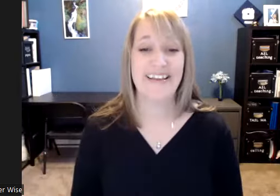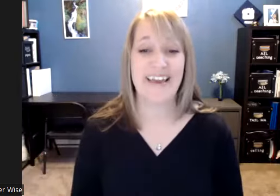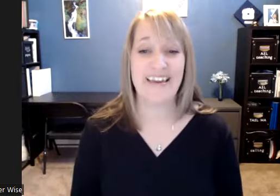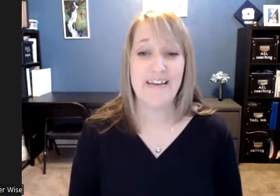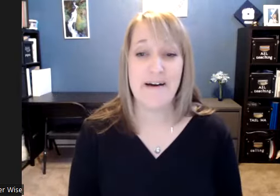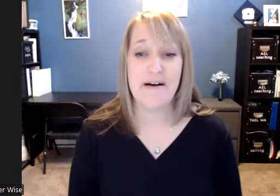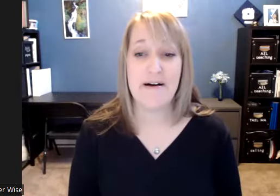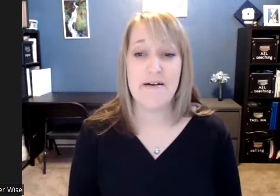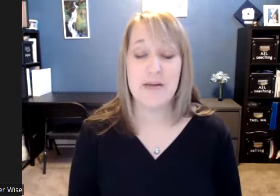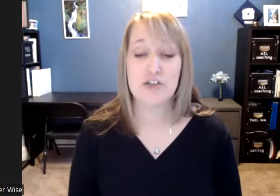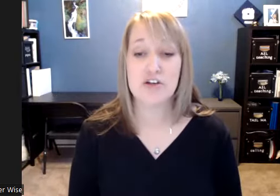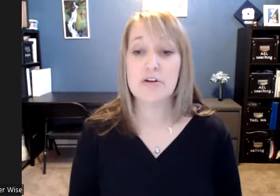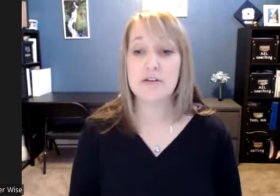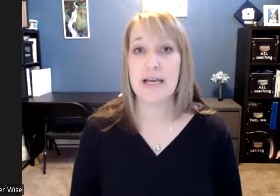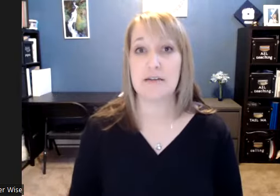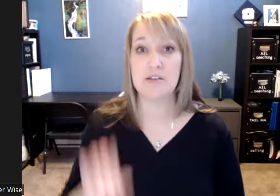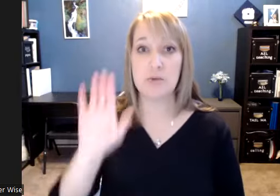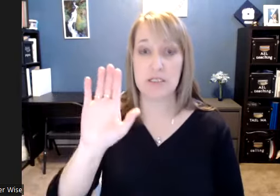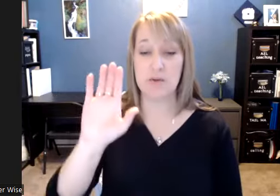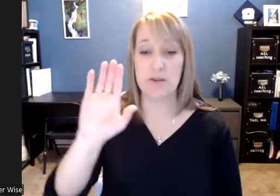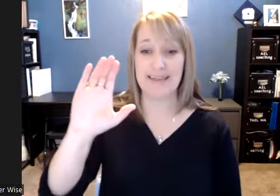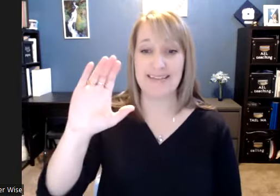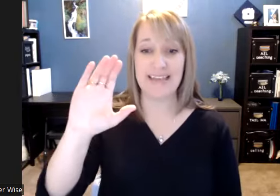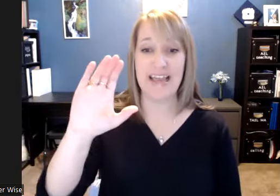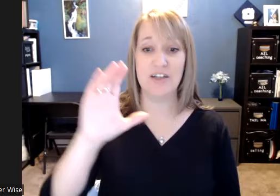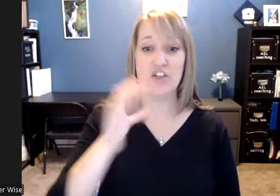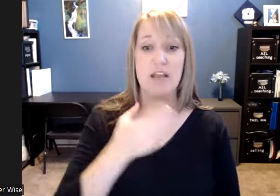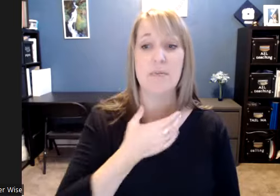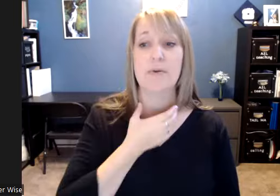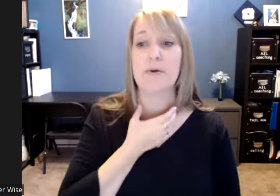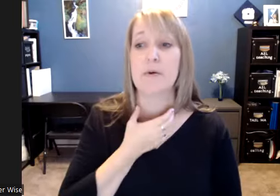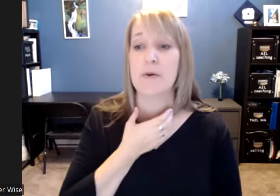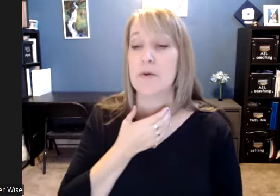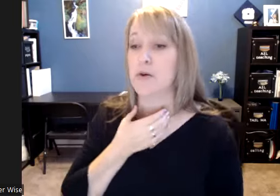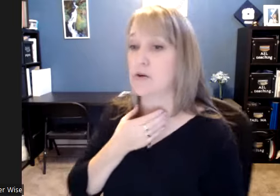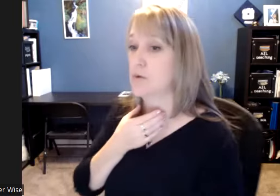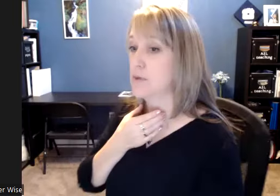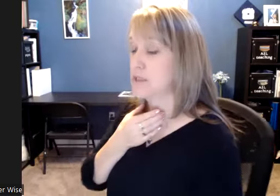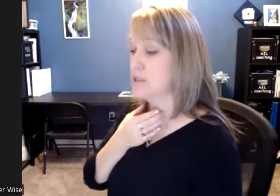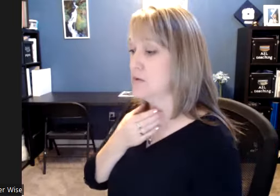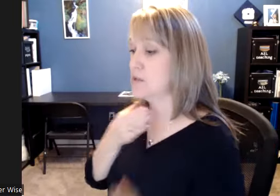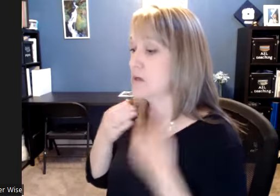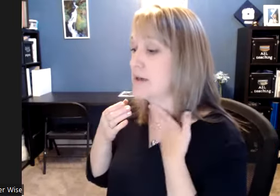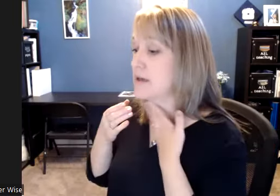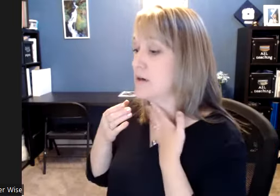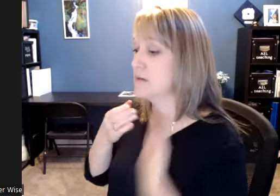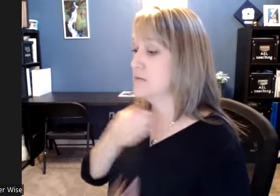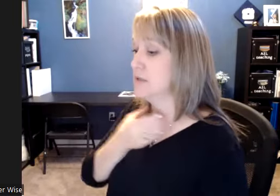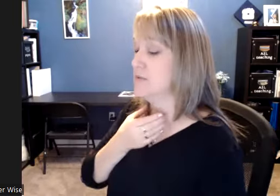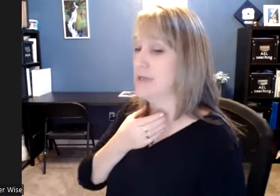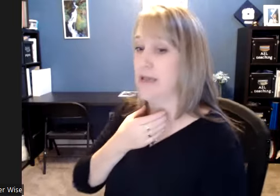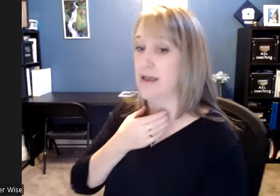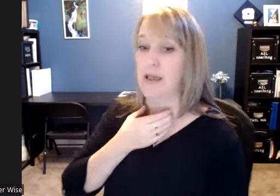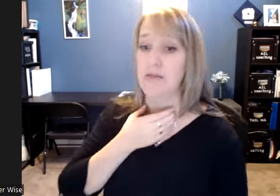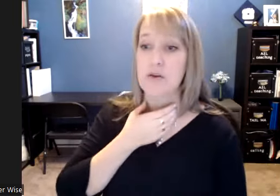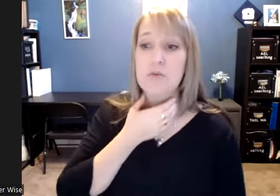Okay. Turtleneck. So you want to start with like a C hand shape. You're going to start at your, neck, and then you